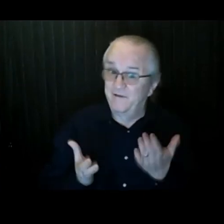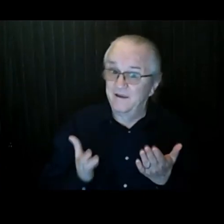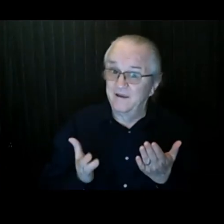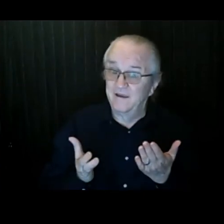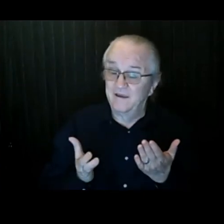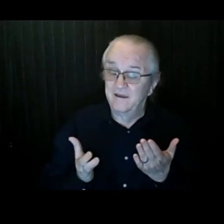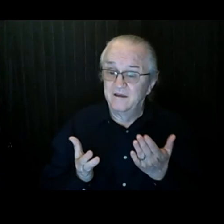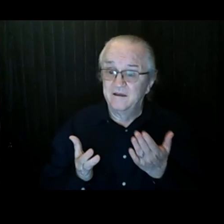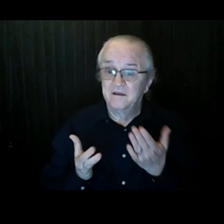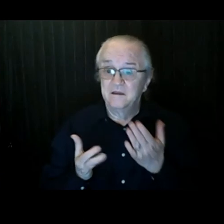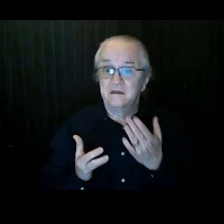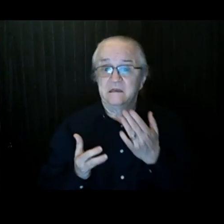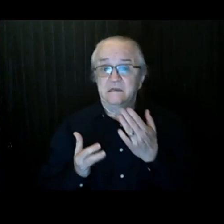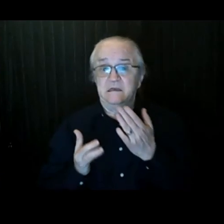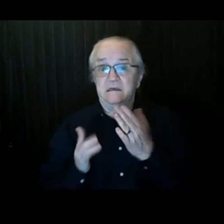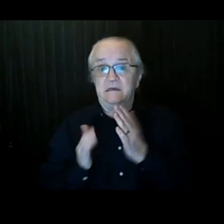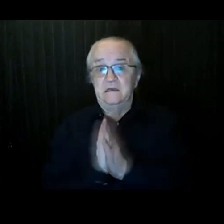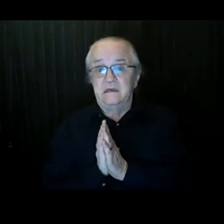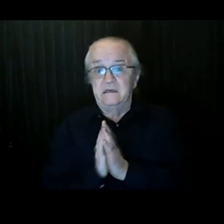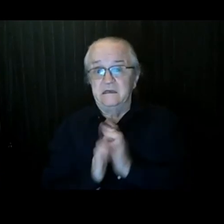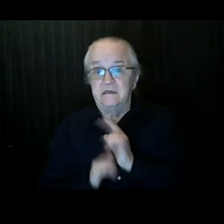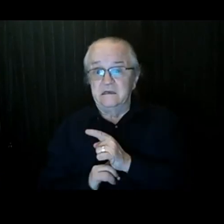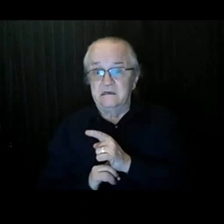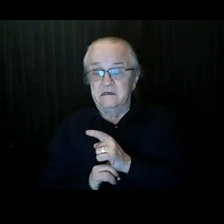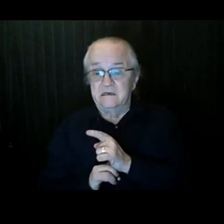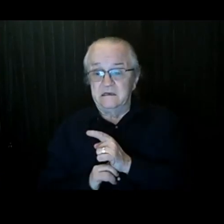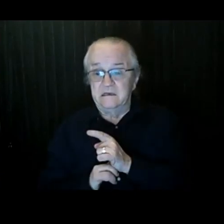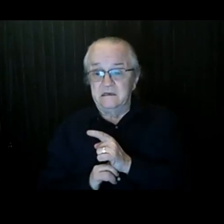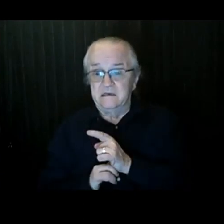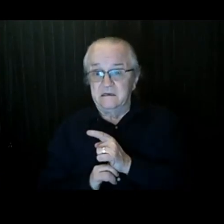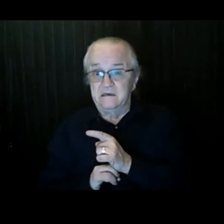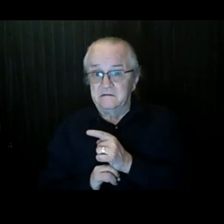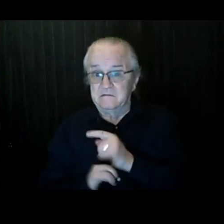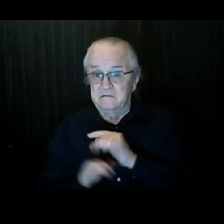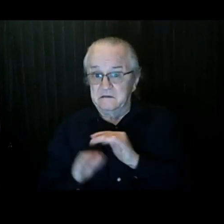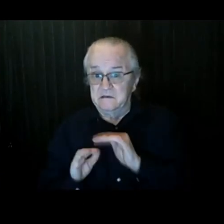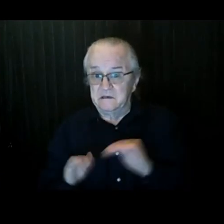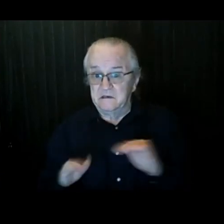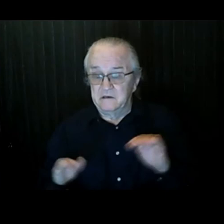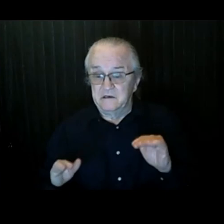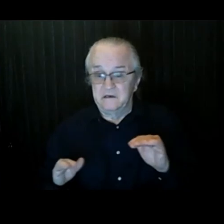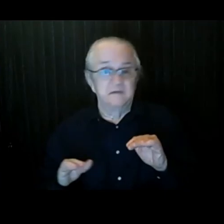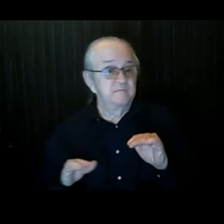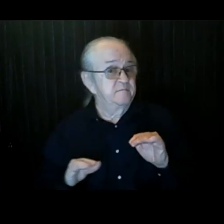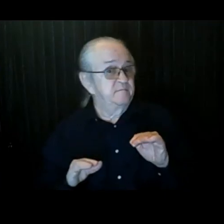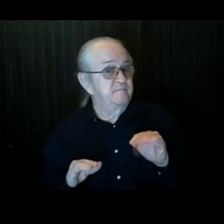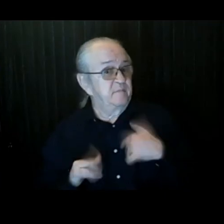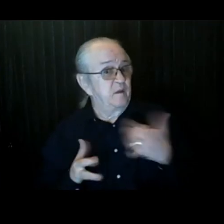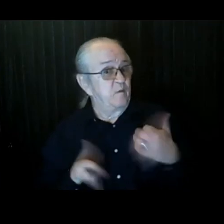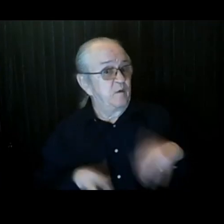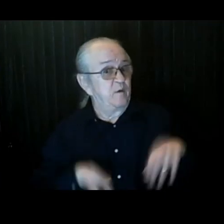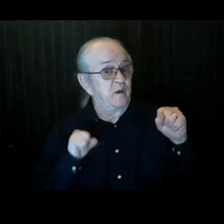So I asked Victoria the big question. I said, children. And she goes, oh, I want to adopt.